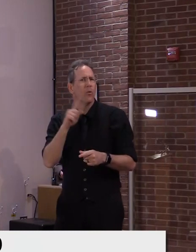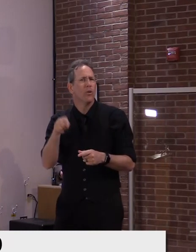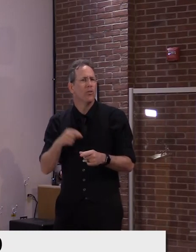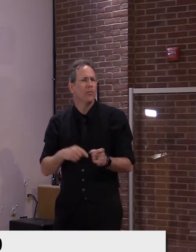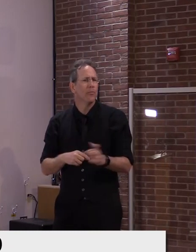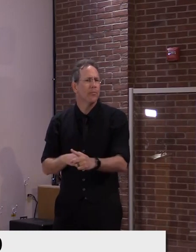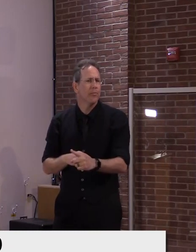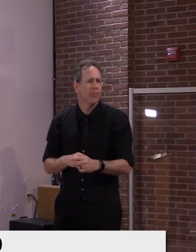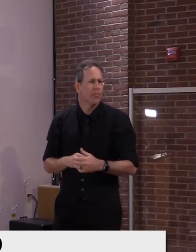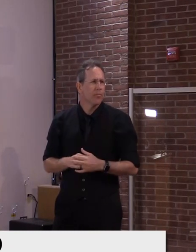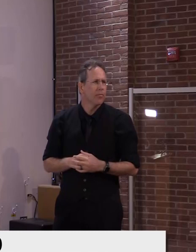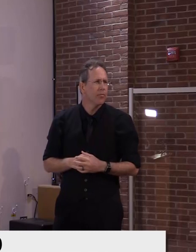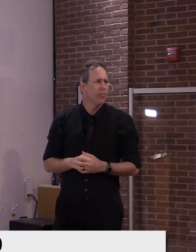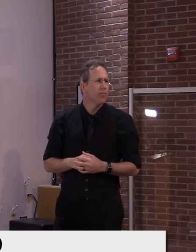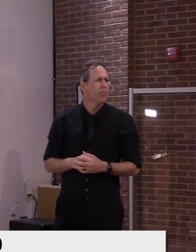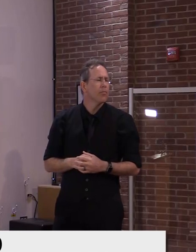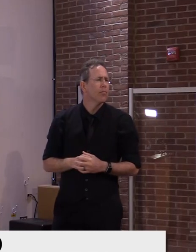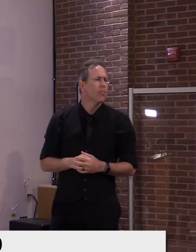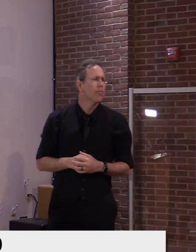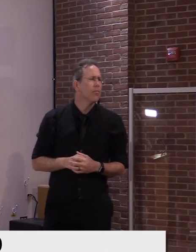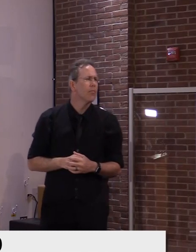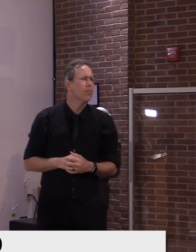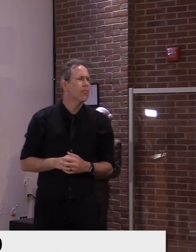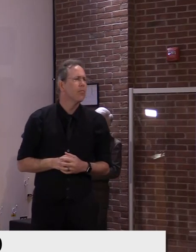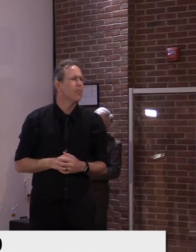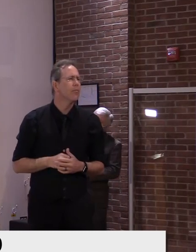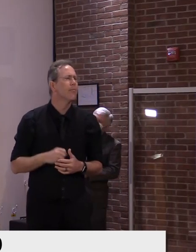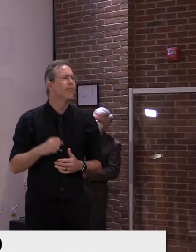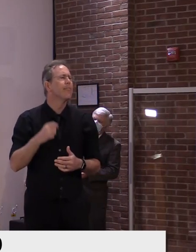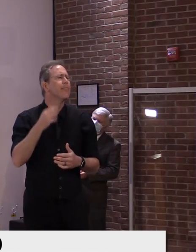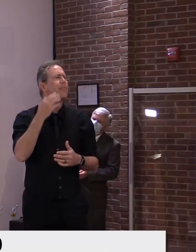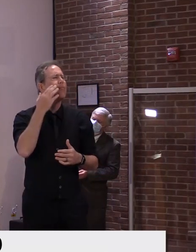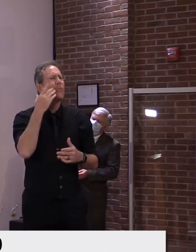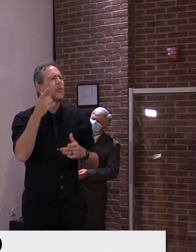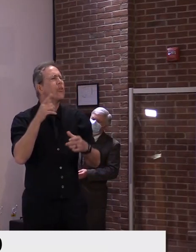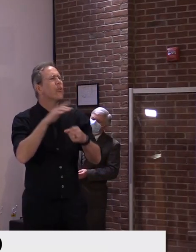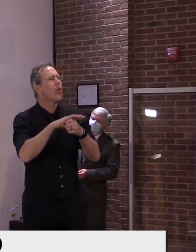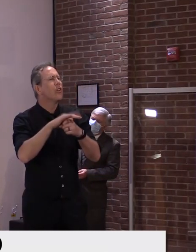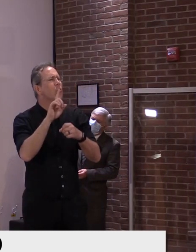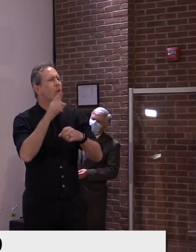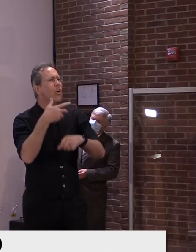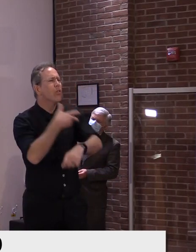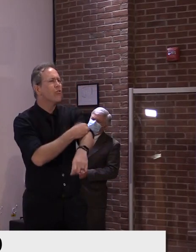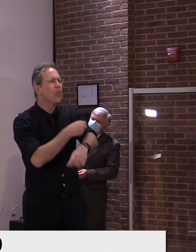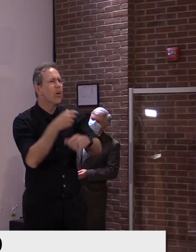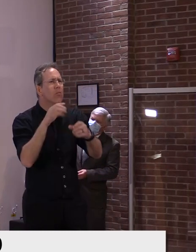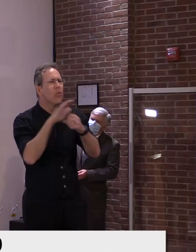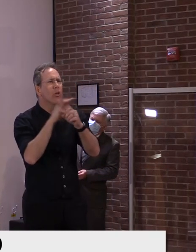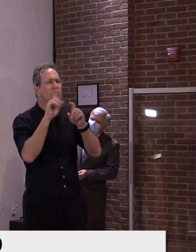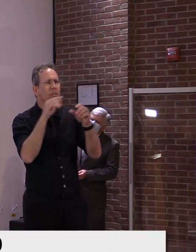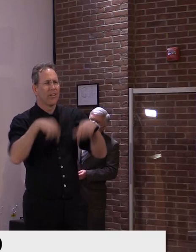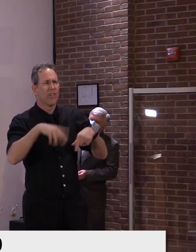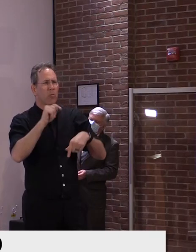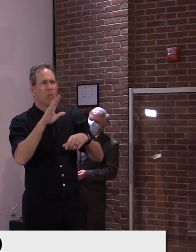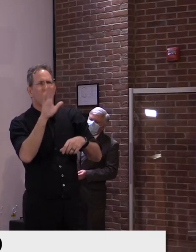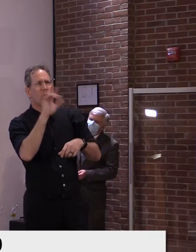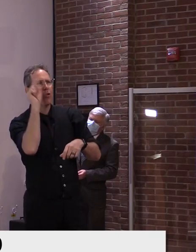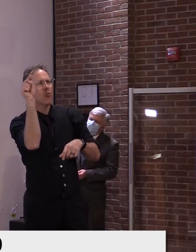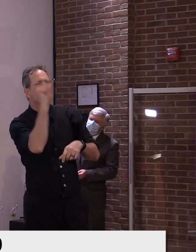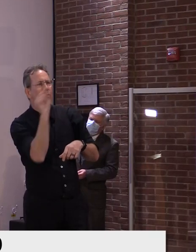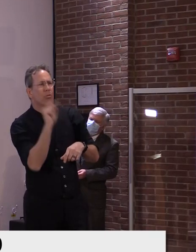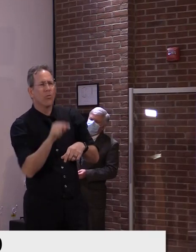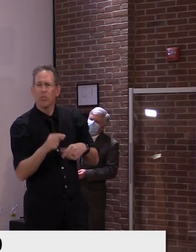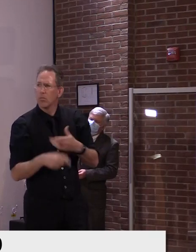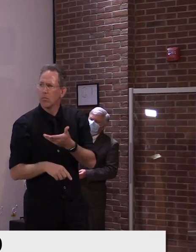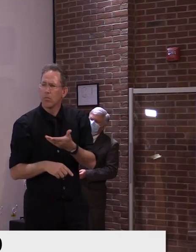by locations for the shots. We've heard various numbers that there's been problems like at UVM Medical Center and some of